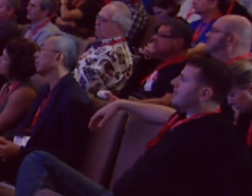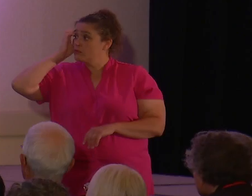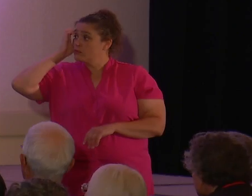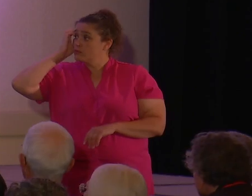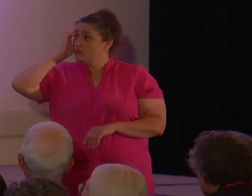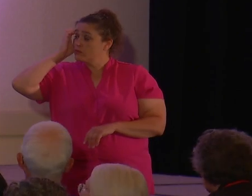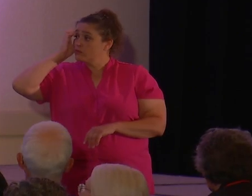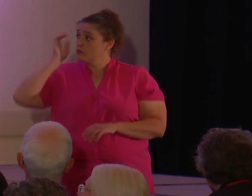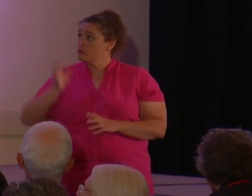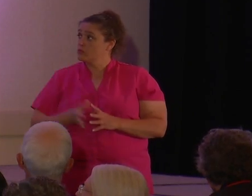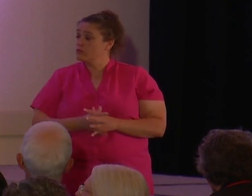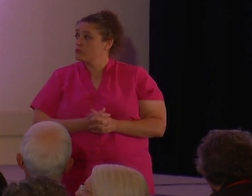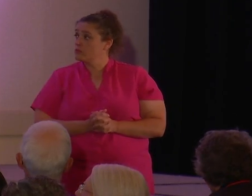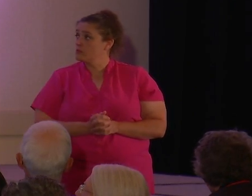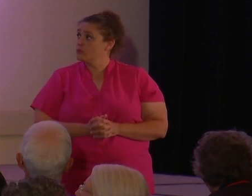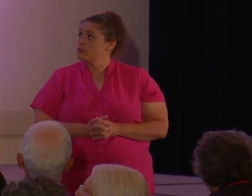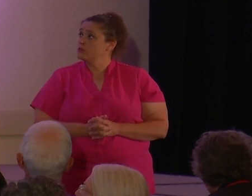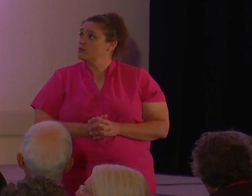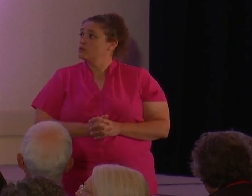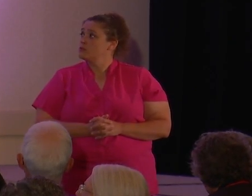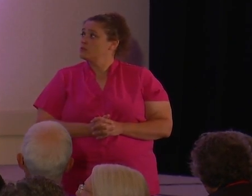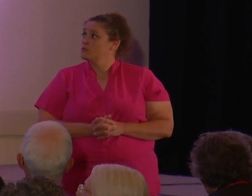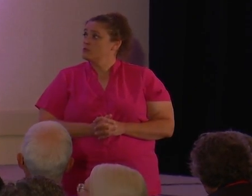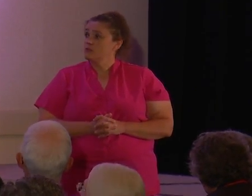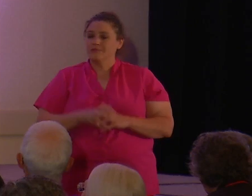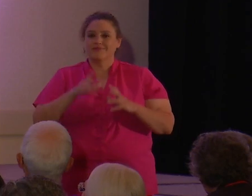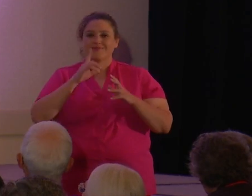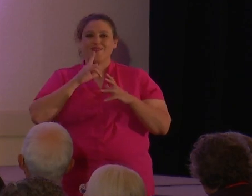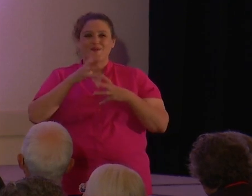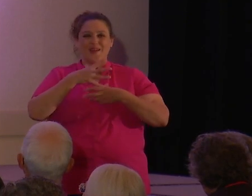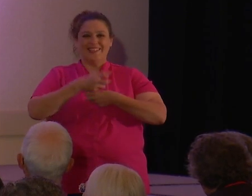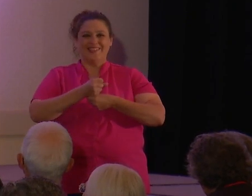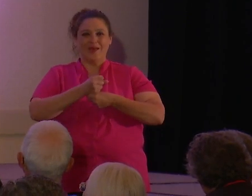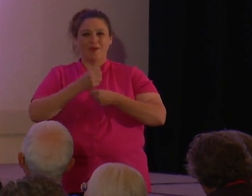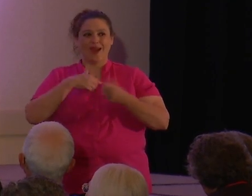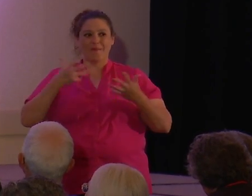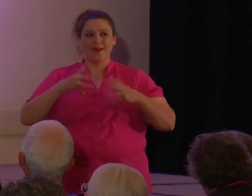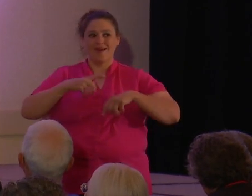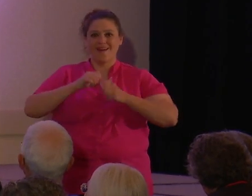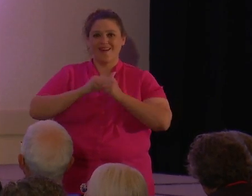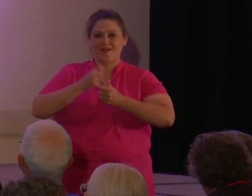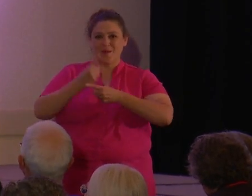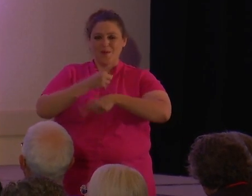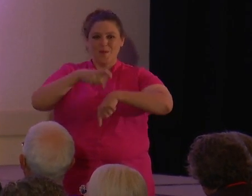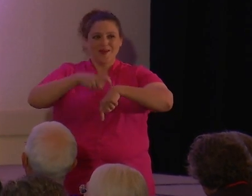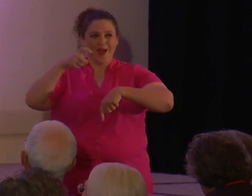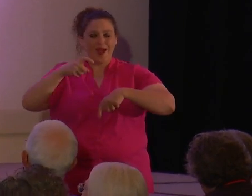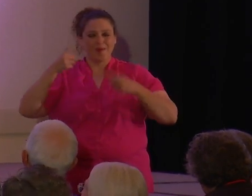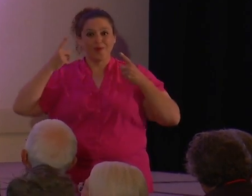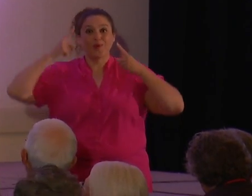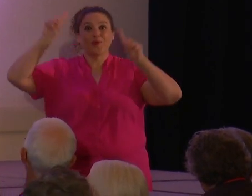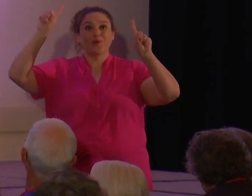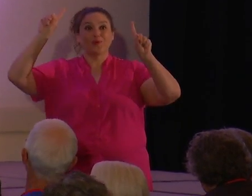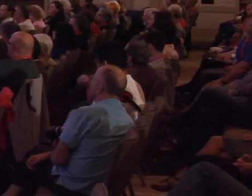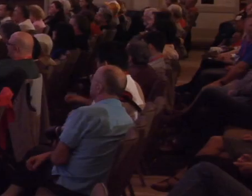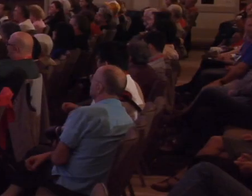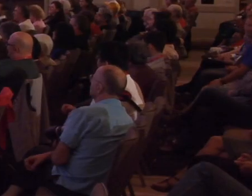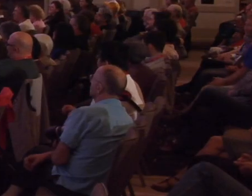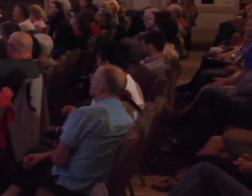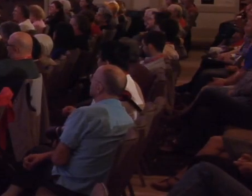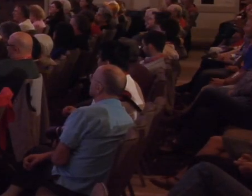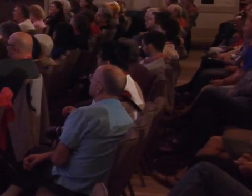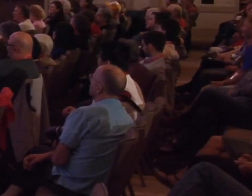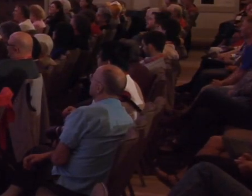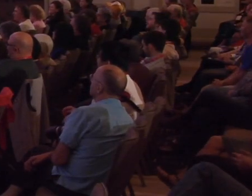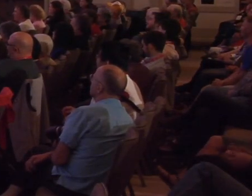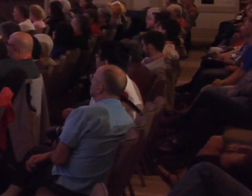In summary, I'm done and I'm on time. This is like a first. I'm done and I'm on time.